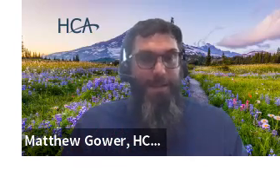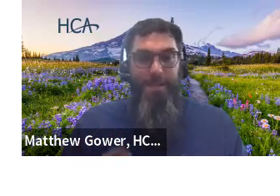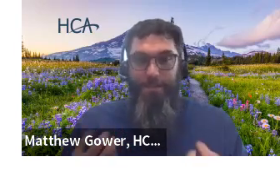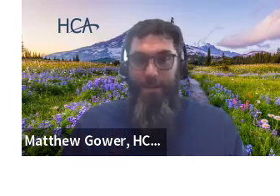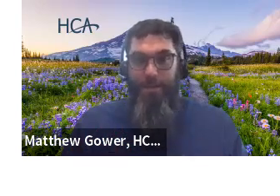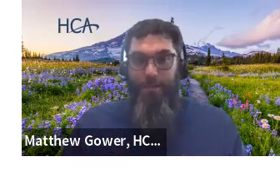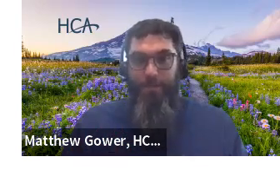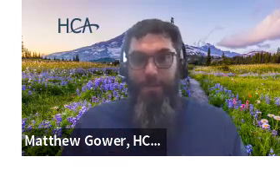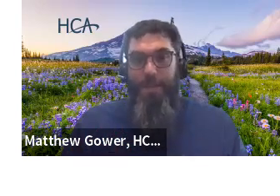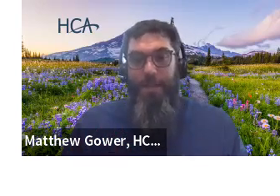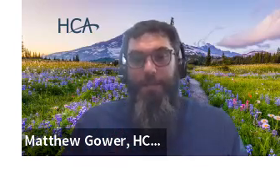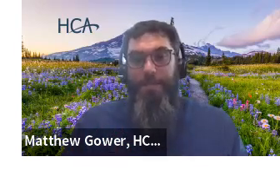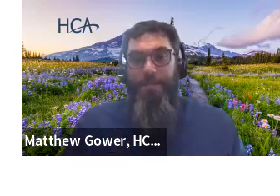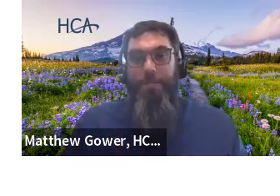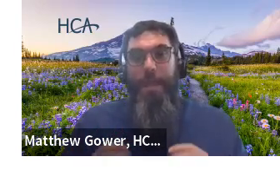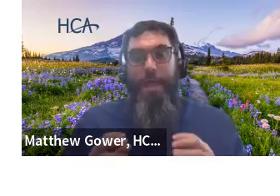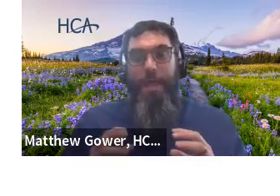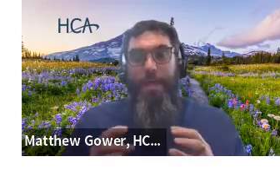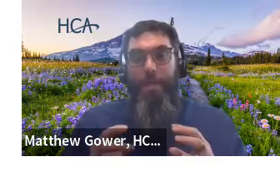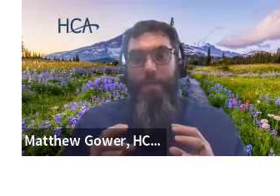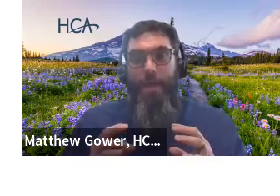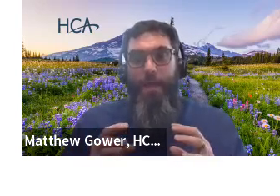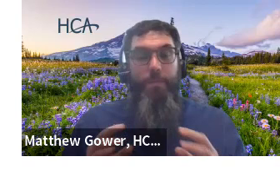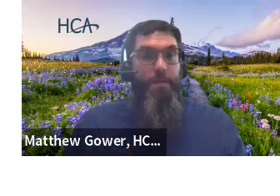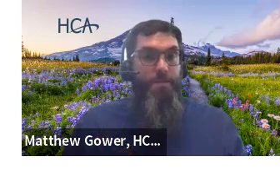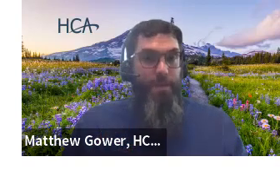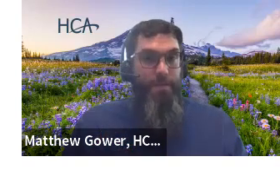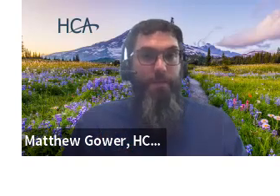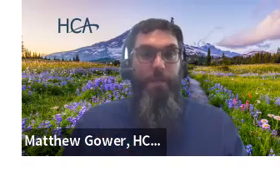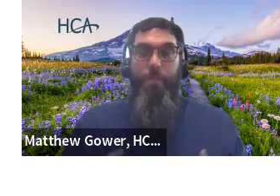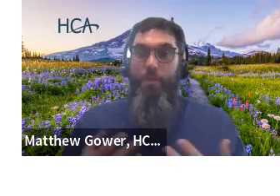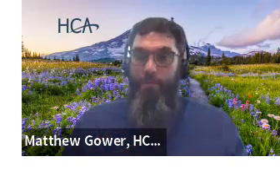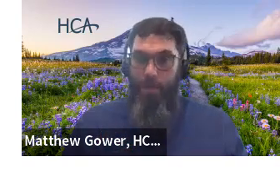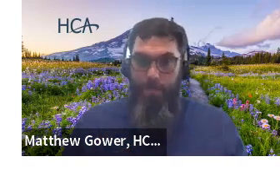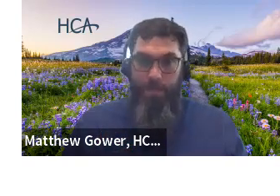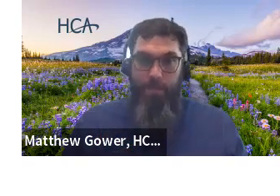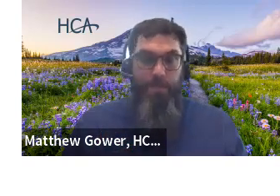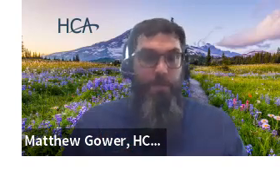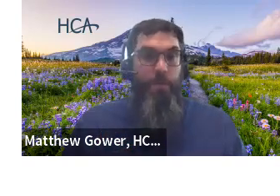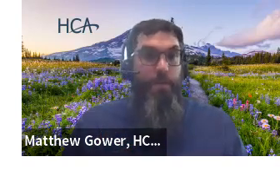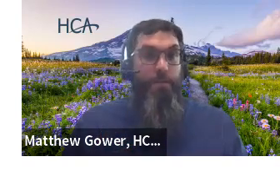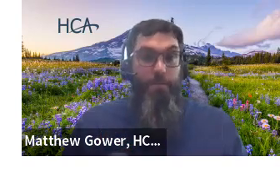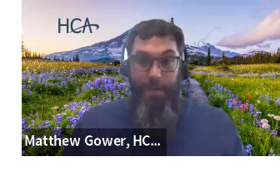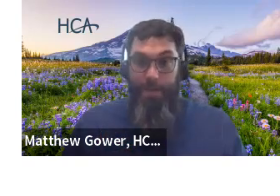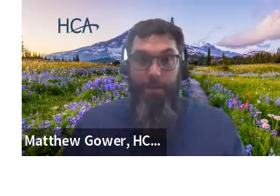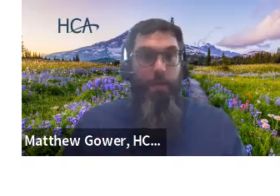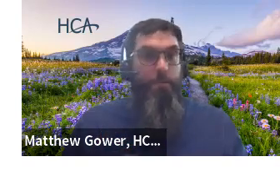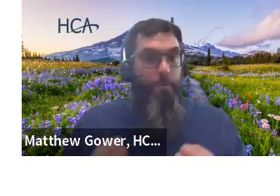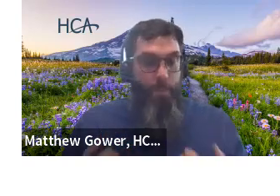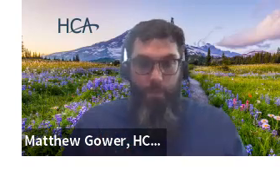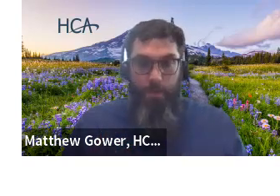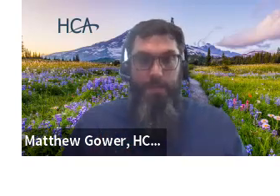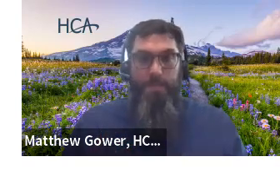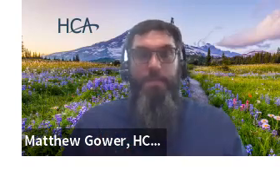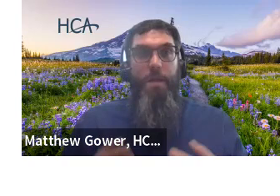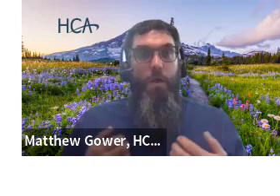it, standardize it, and try to get ready for this 988 system, that everybody's doing it differently. We don't have a common definition for anything for data, for